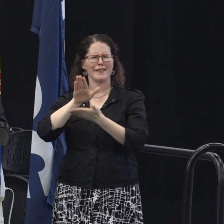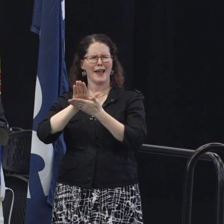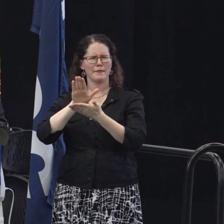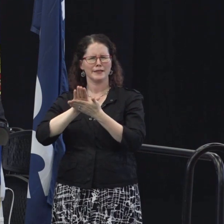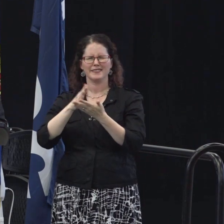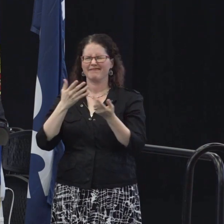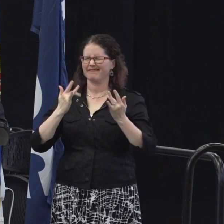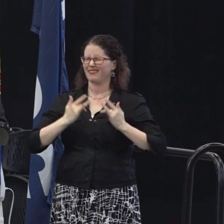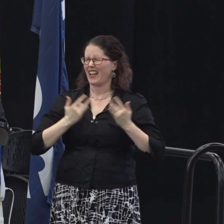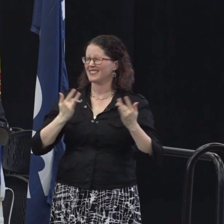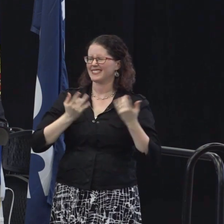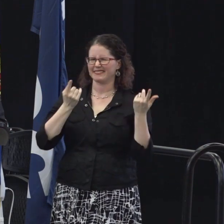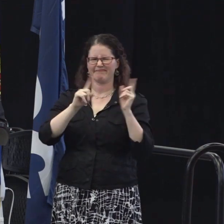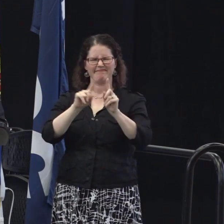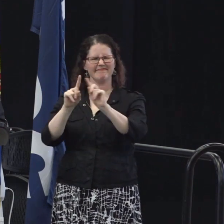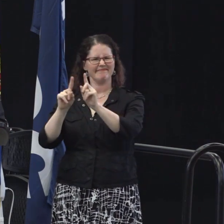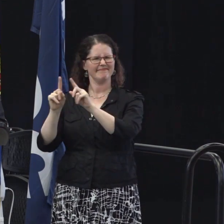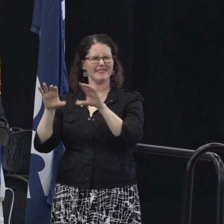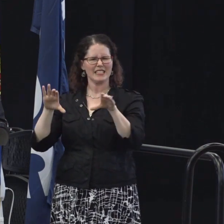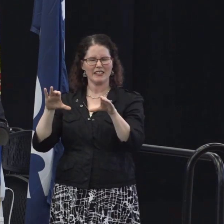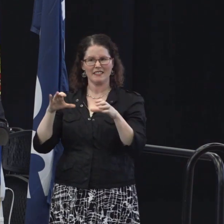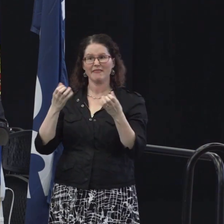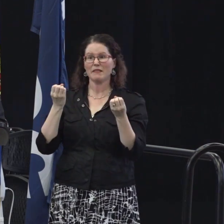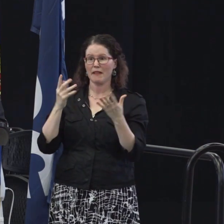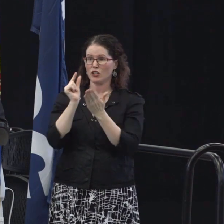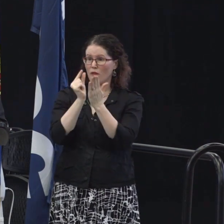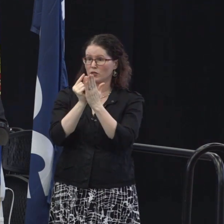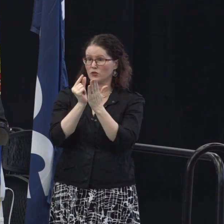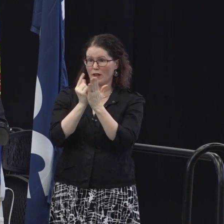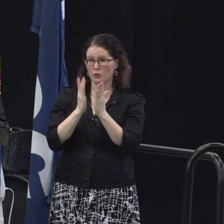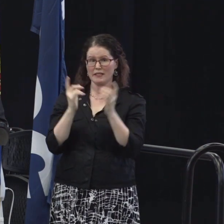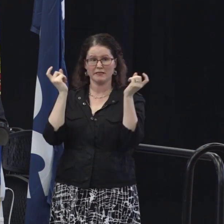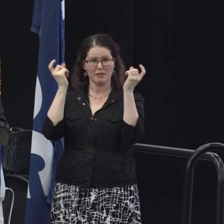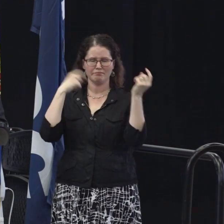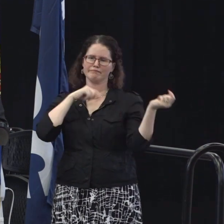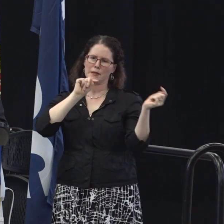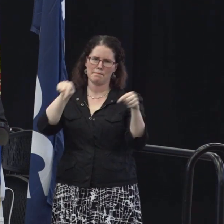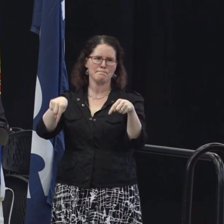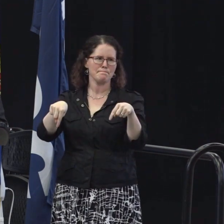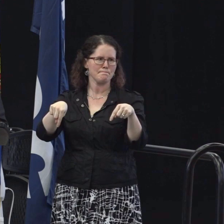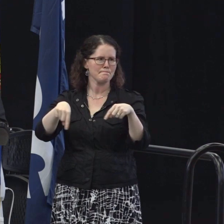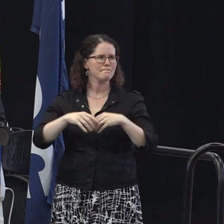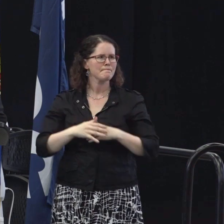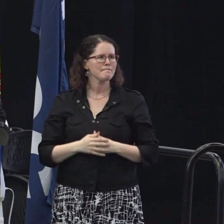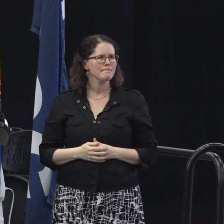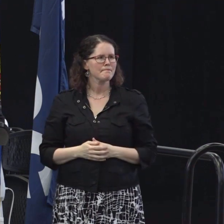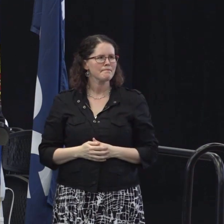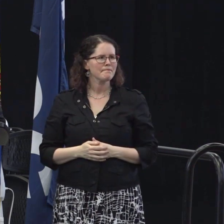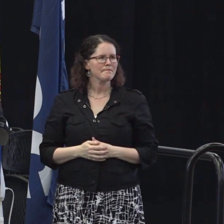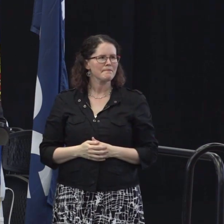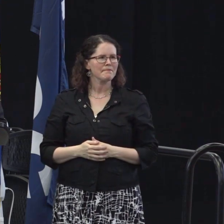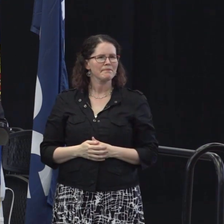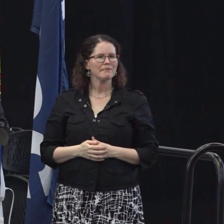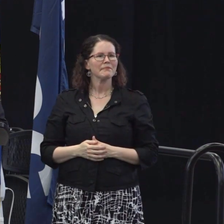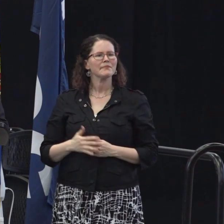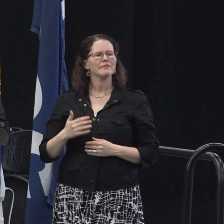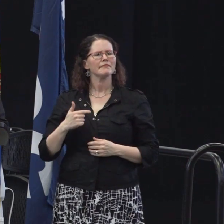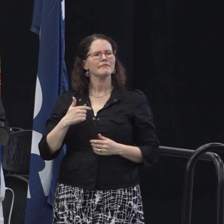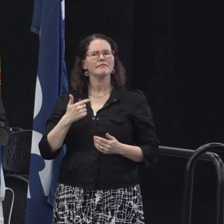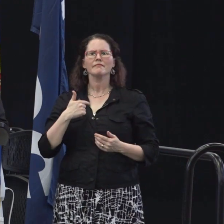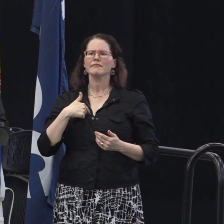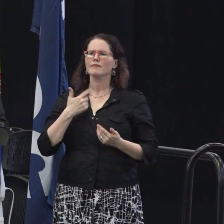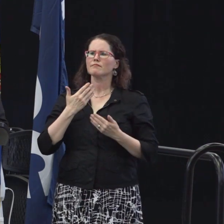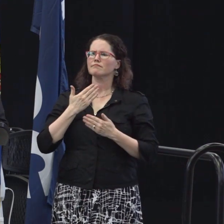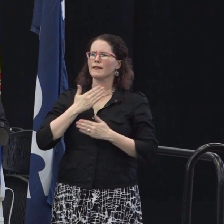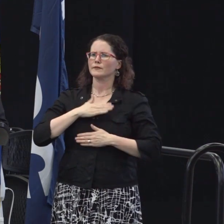a number of years, and many graduations. I also particularly enjoyed working more closely with the